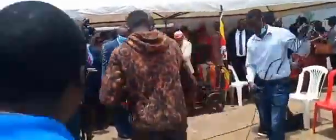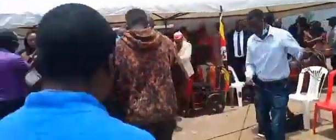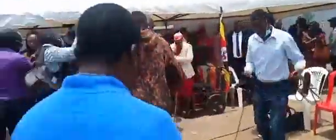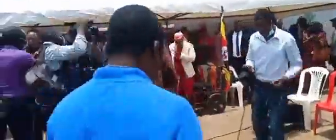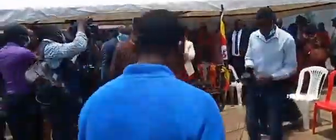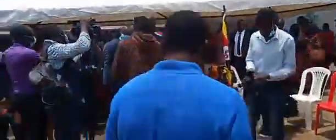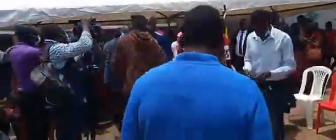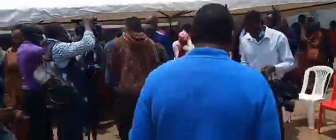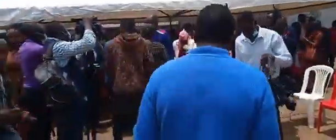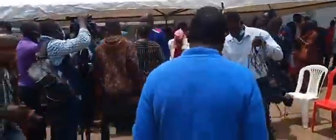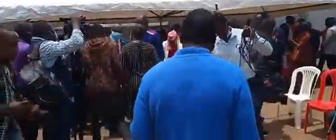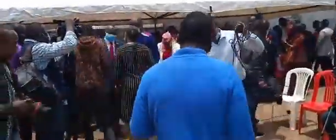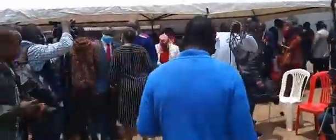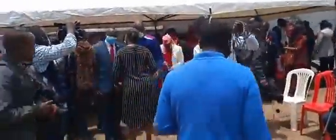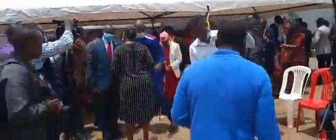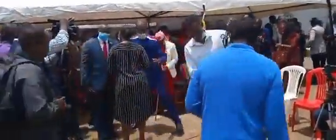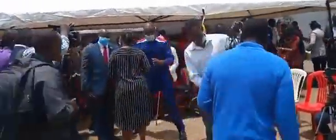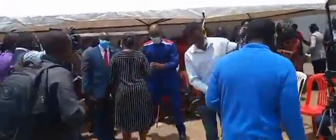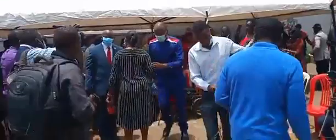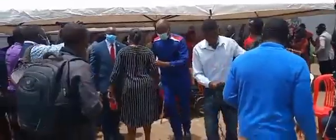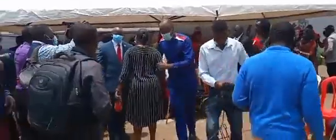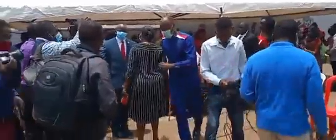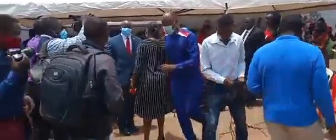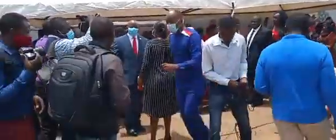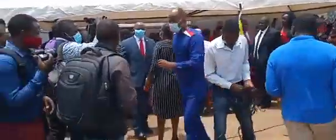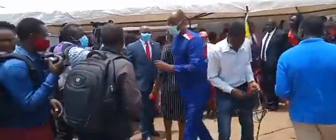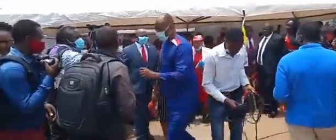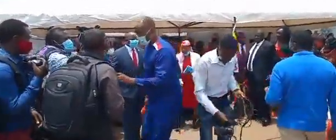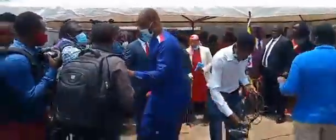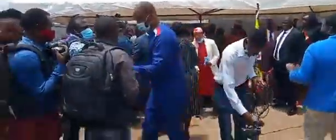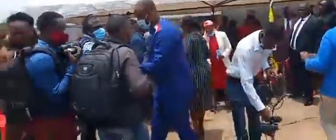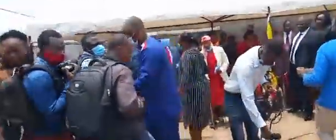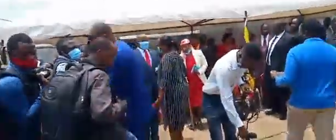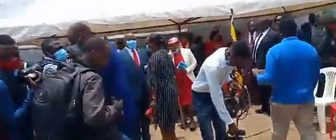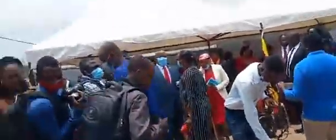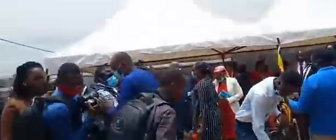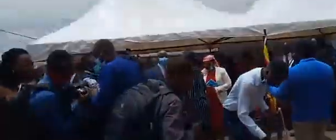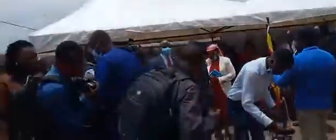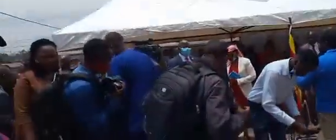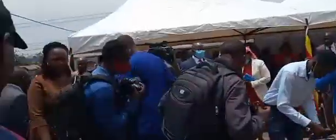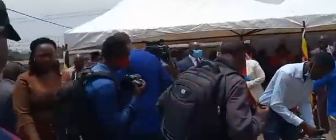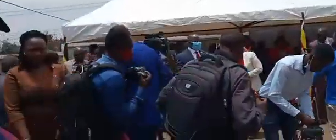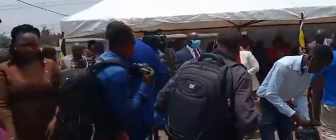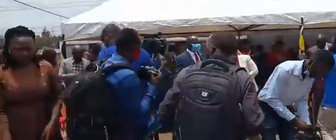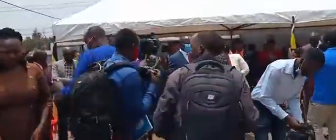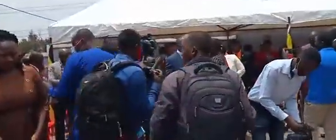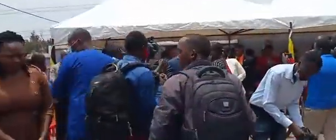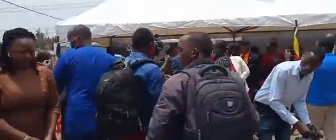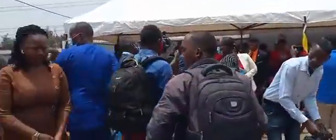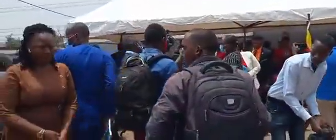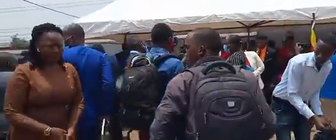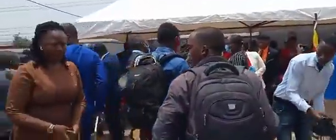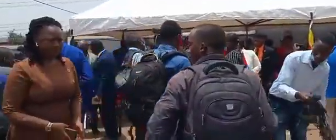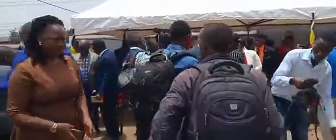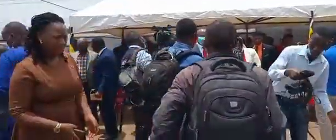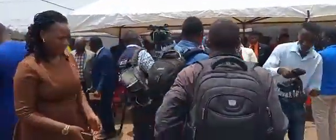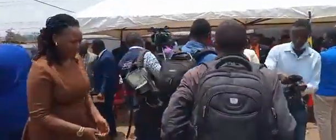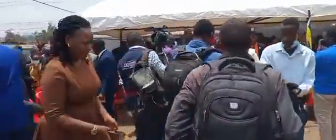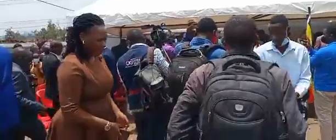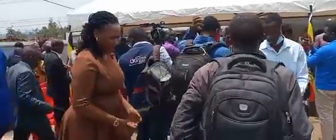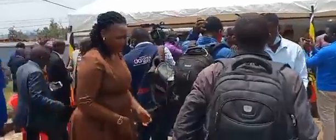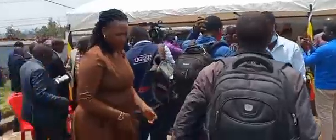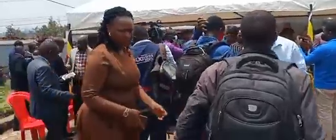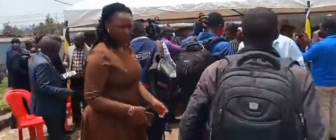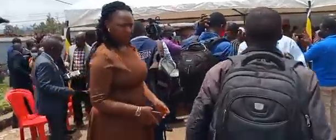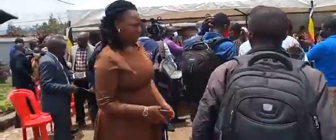mostly on the campaigns of a peaceful demonstration, other programs of the party here at